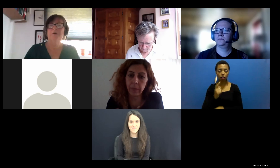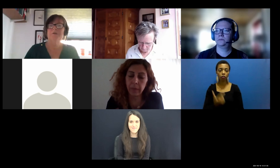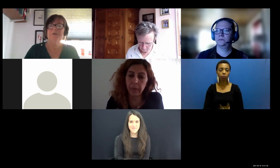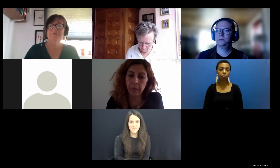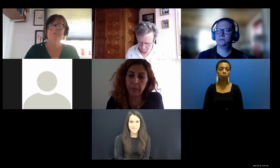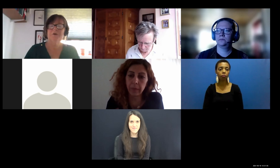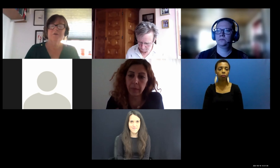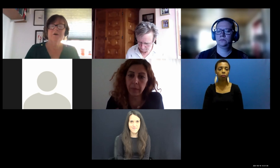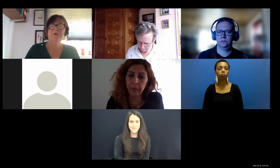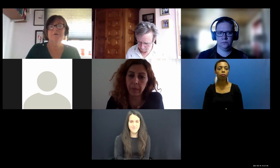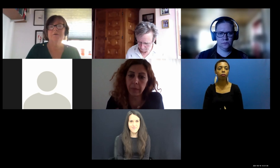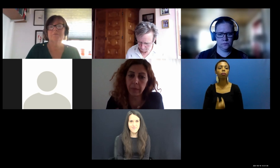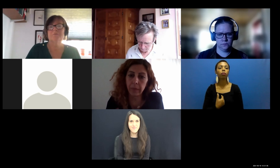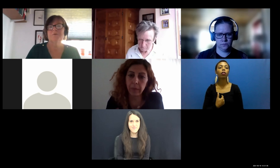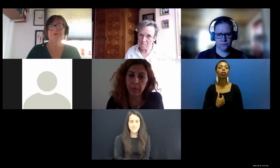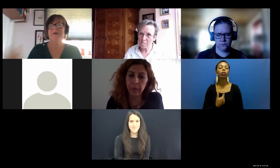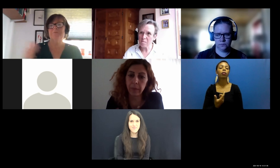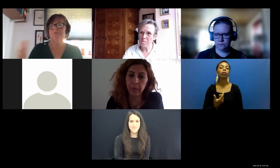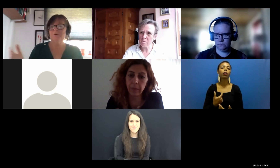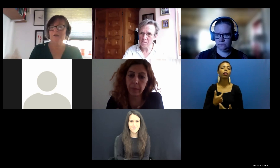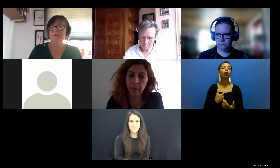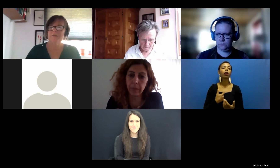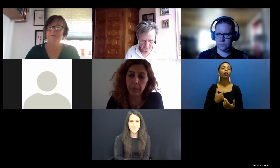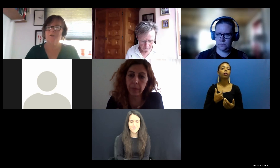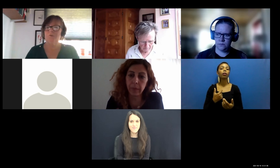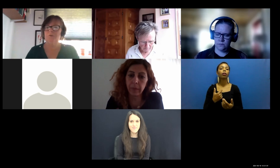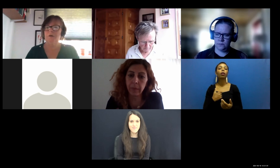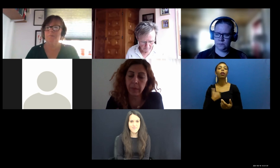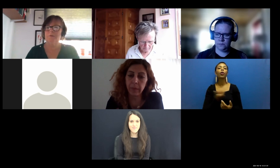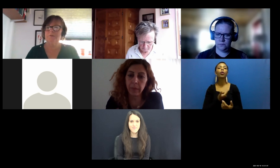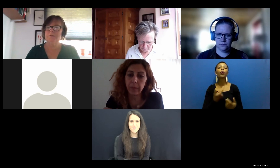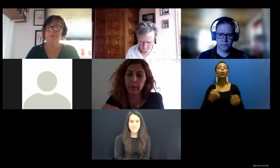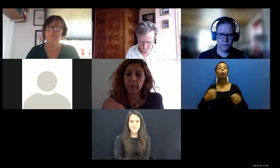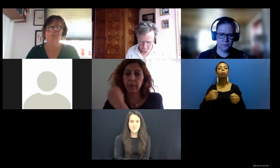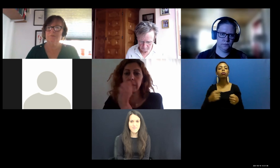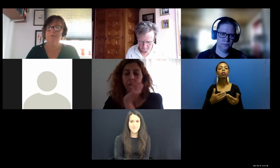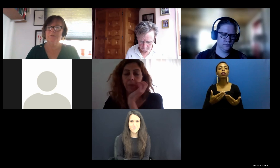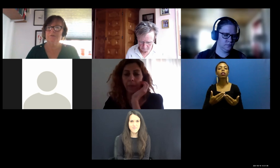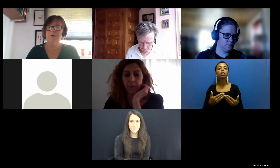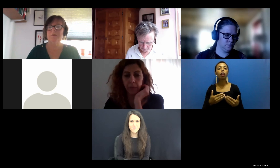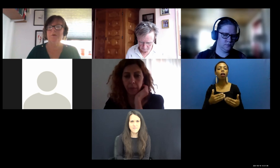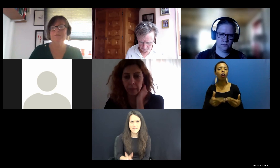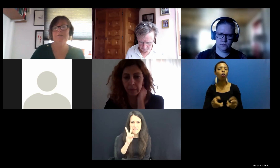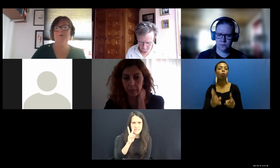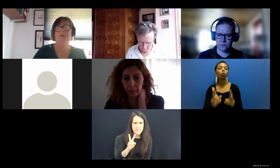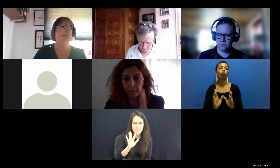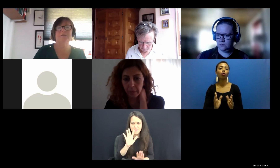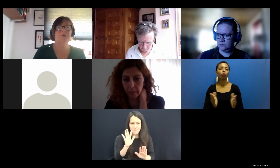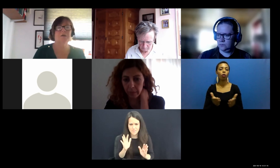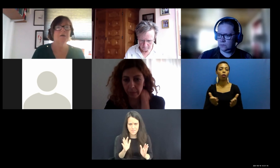I wonder if we have moved on actually to, I just see this one more message. No, we're up to date. Okay, thanks,